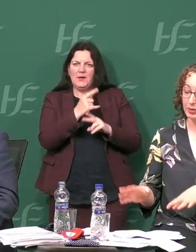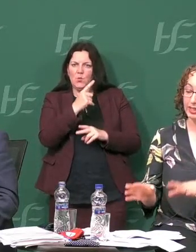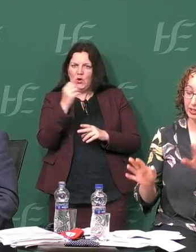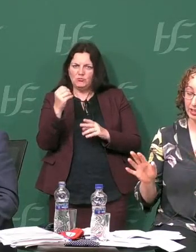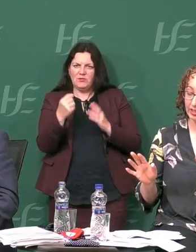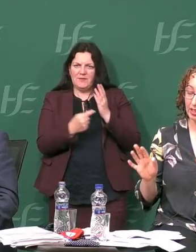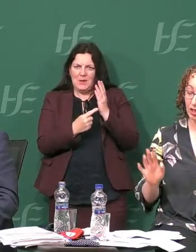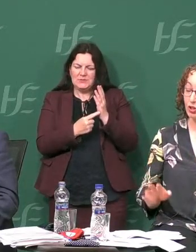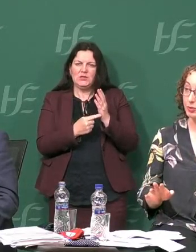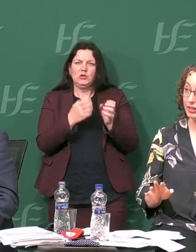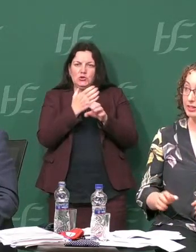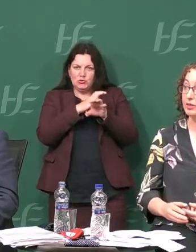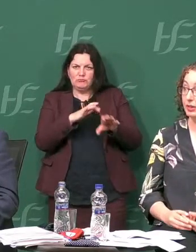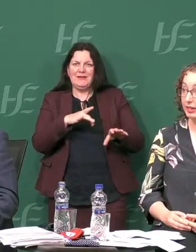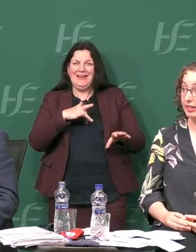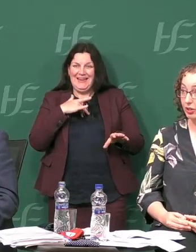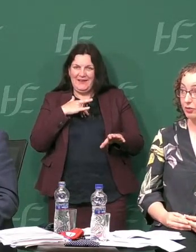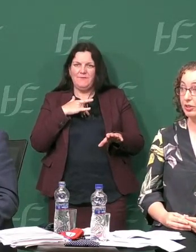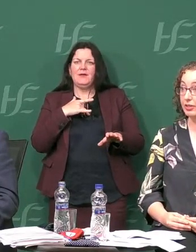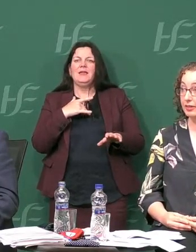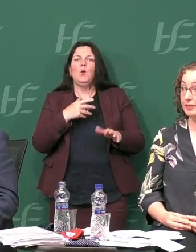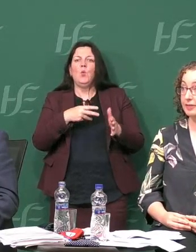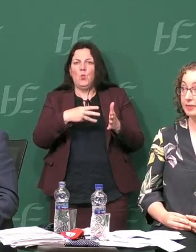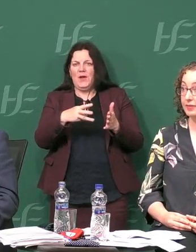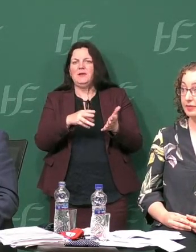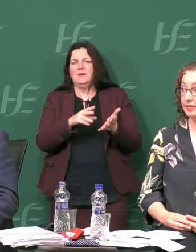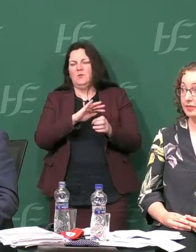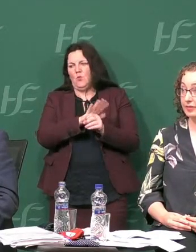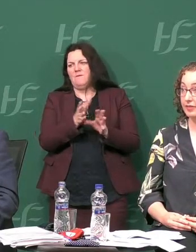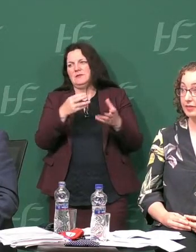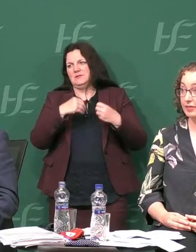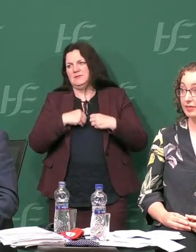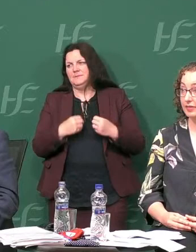children in the population are hospitalised when they get COVID.